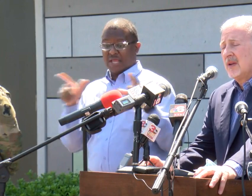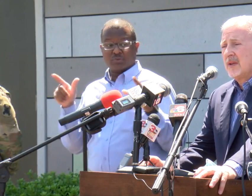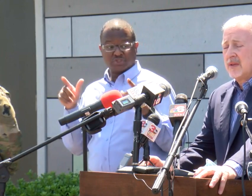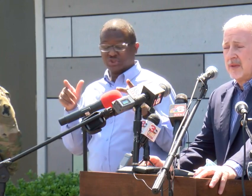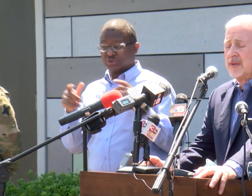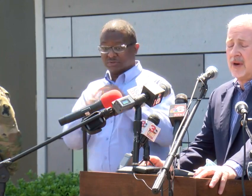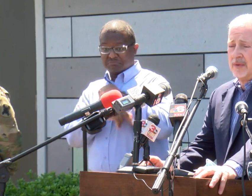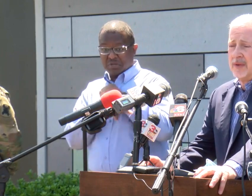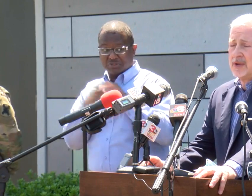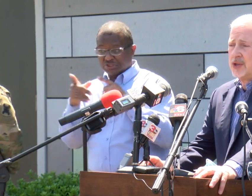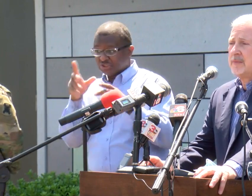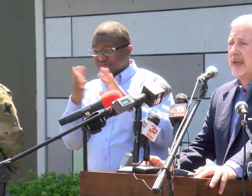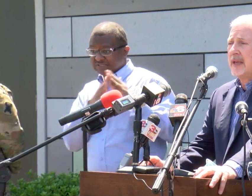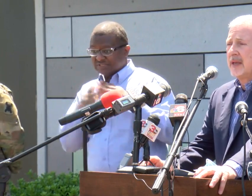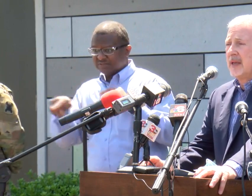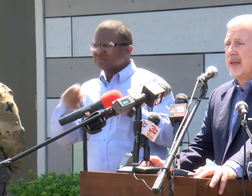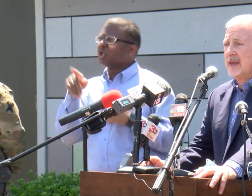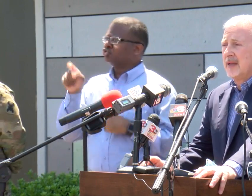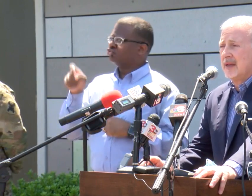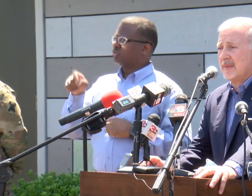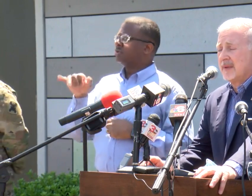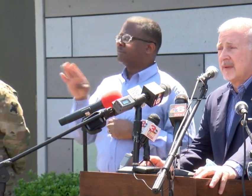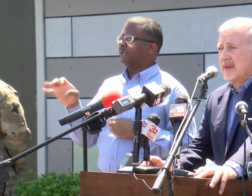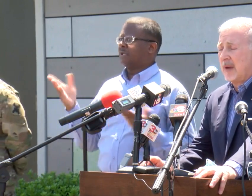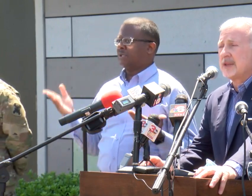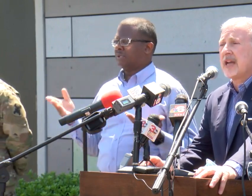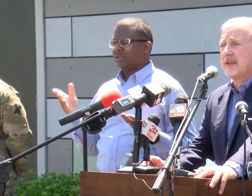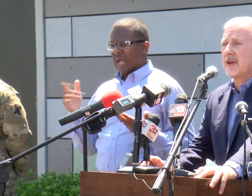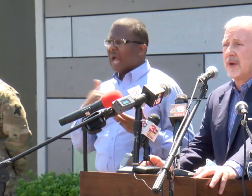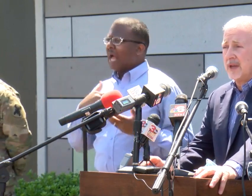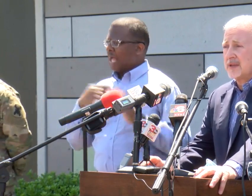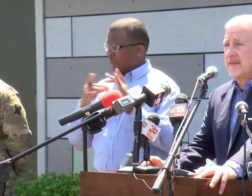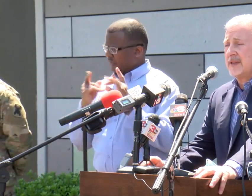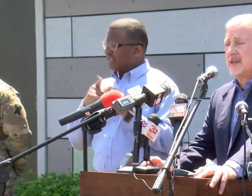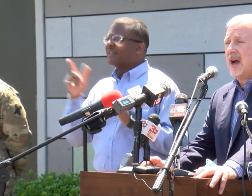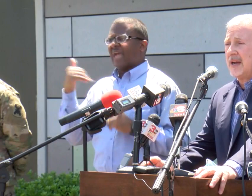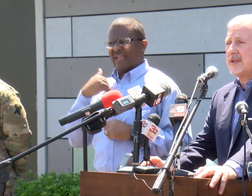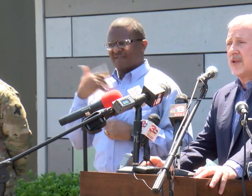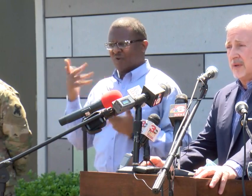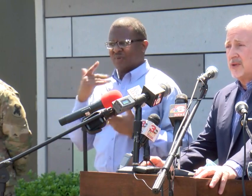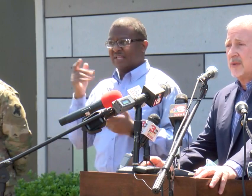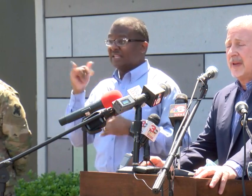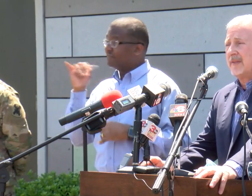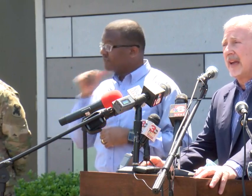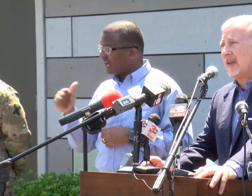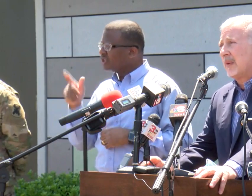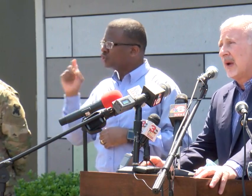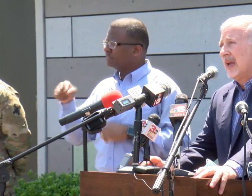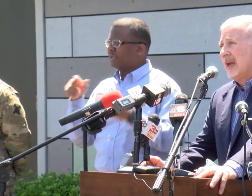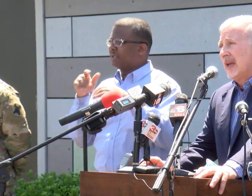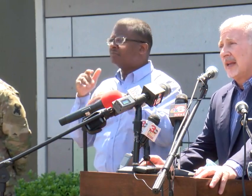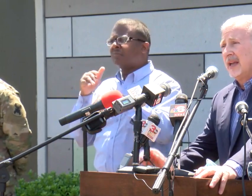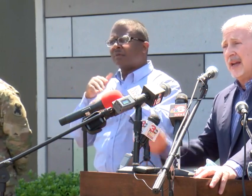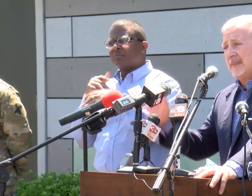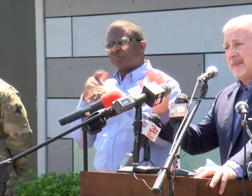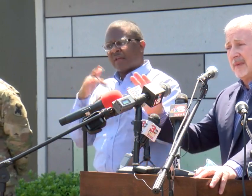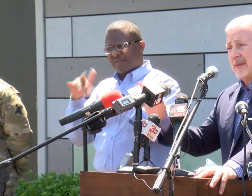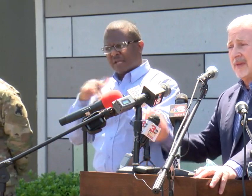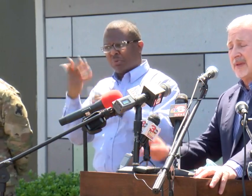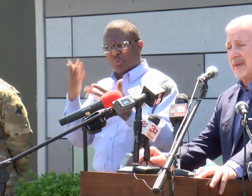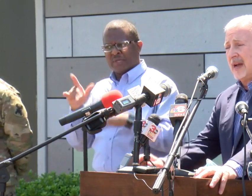city? There should be, and I would say that there is. If it's not, it should be available. And